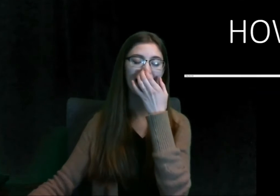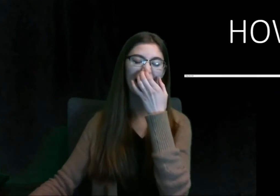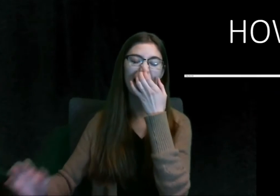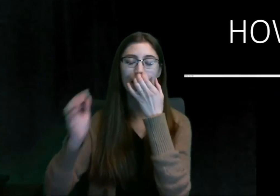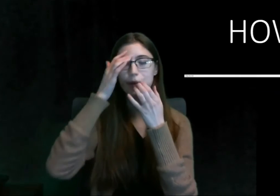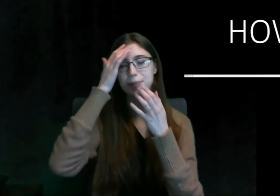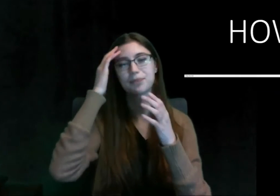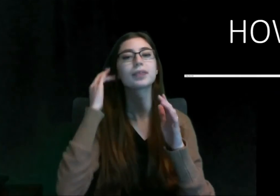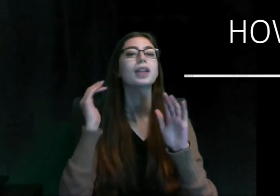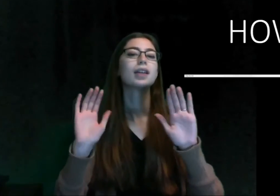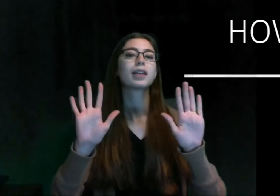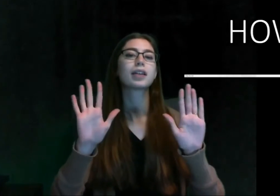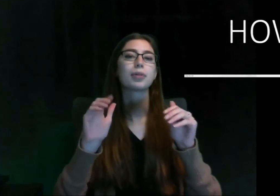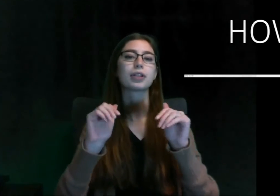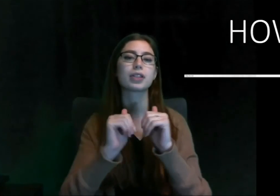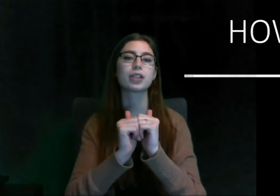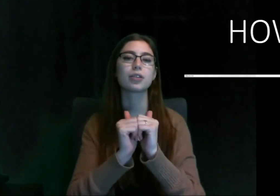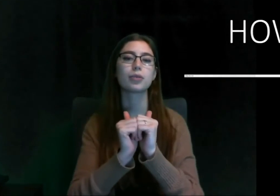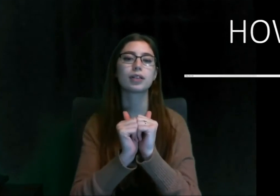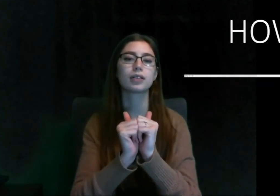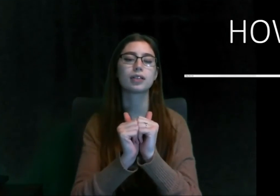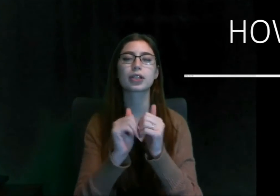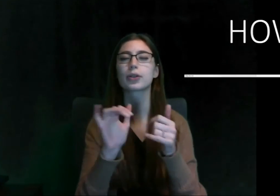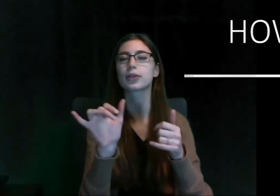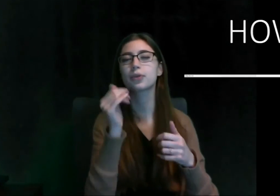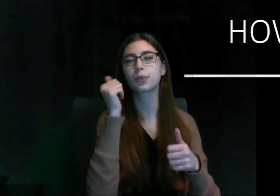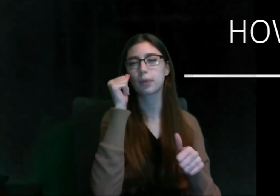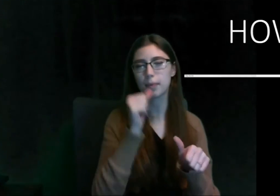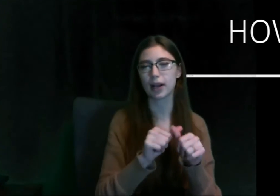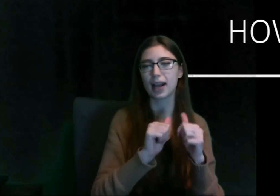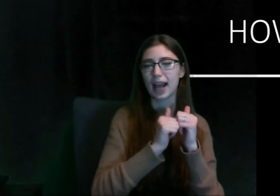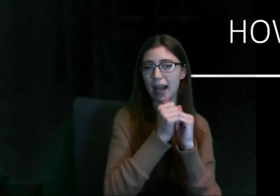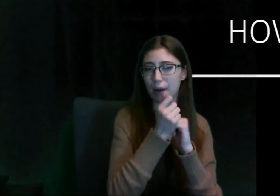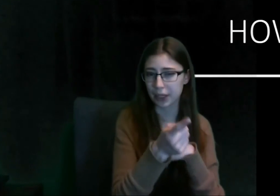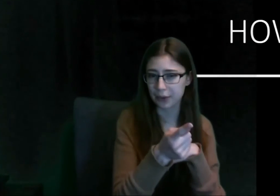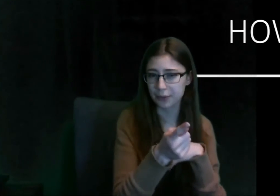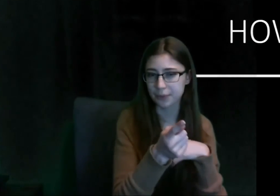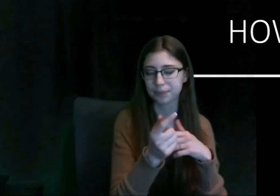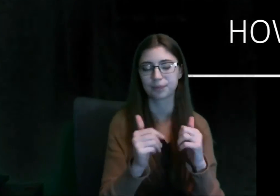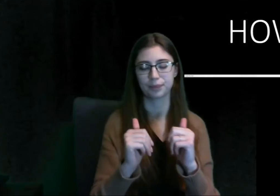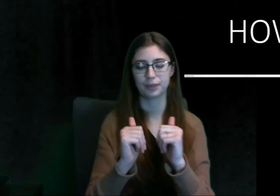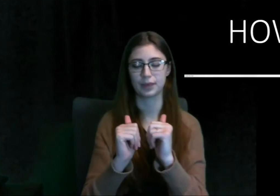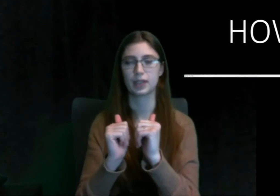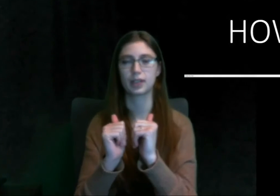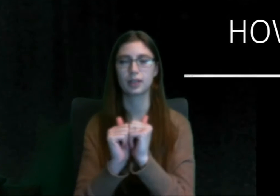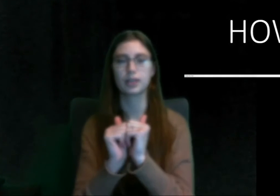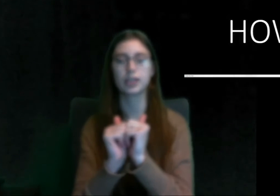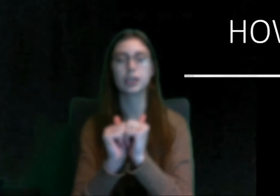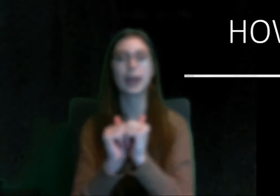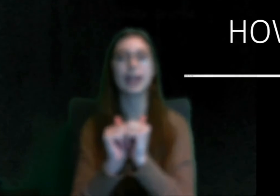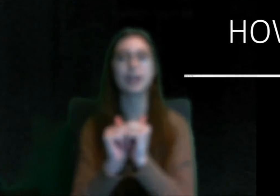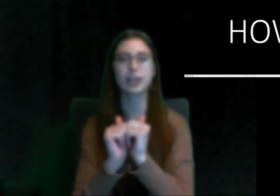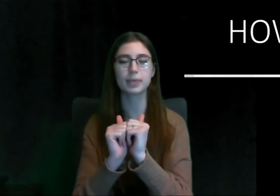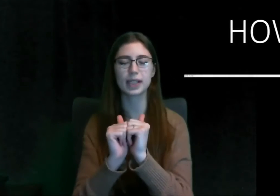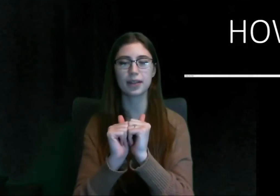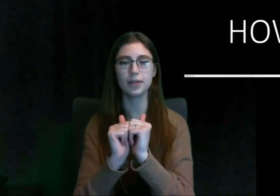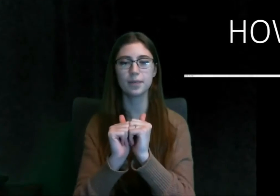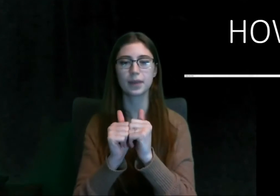How? You're going to put 2, so you remember, how are you? 2 A hand shapes together. They're going